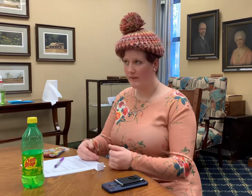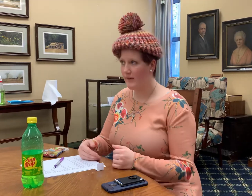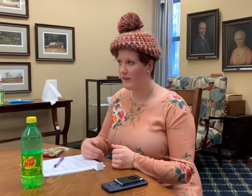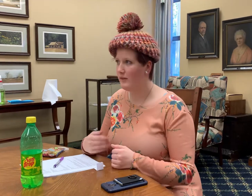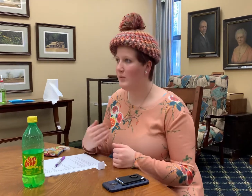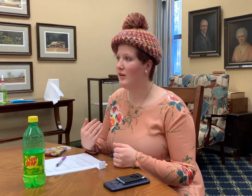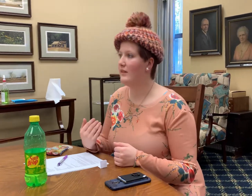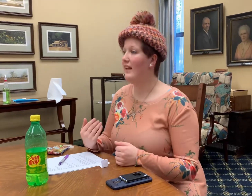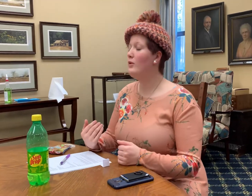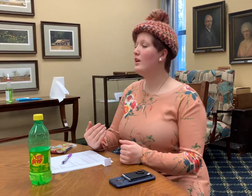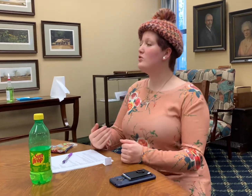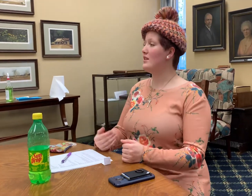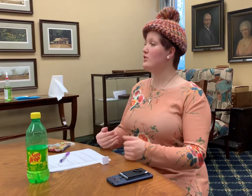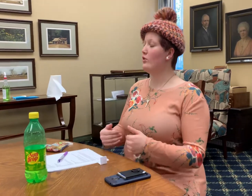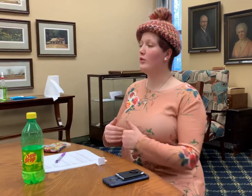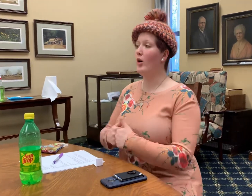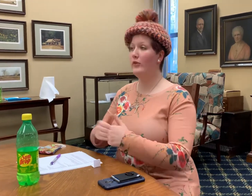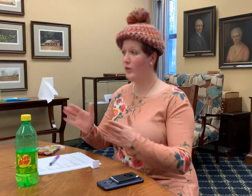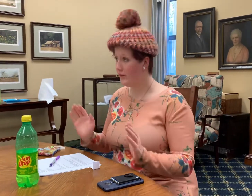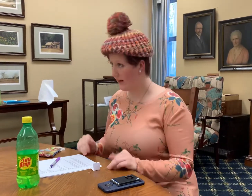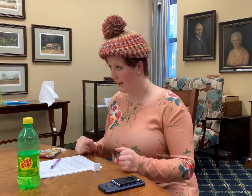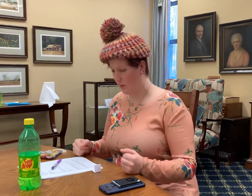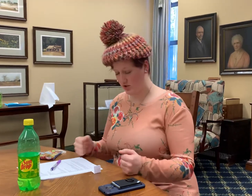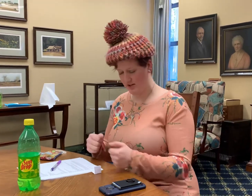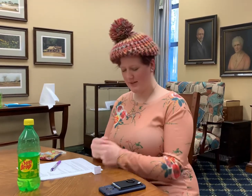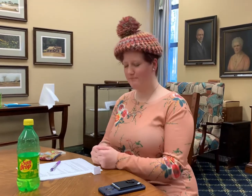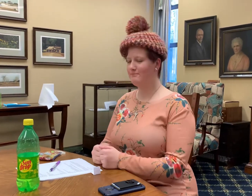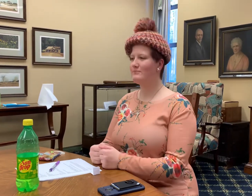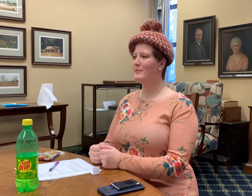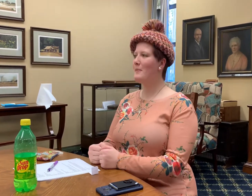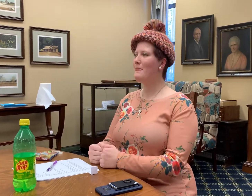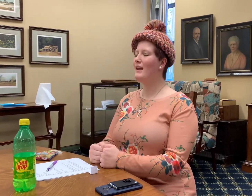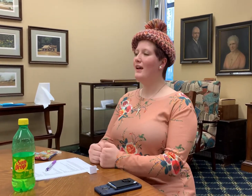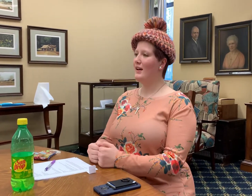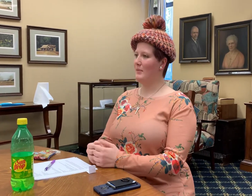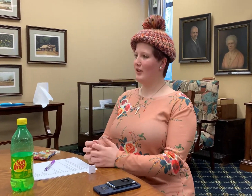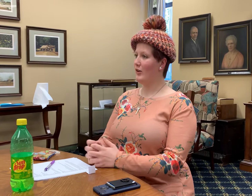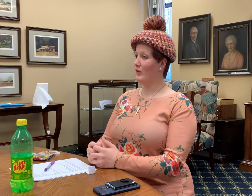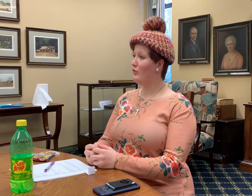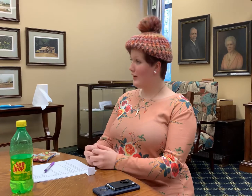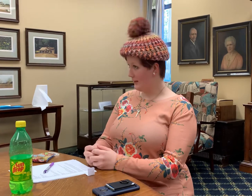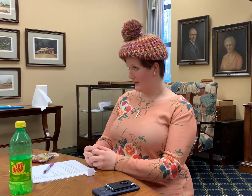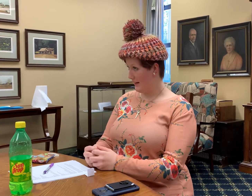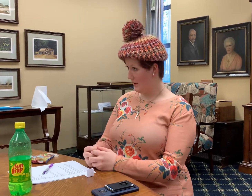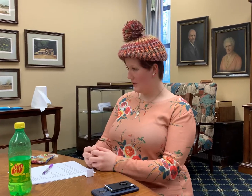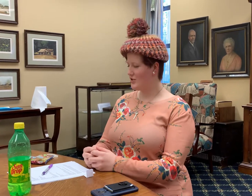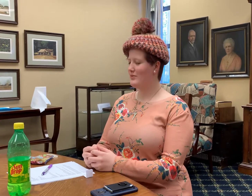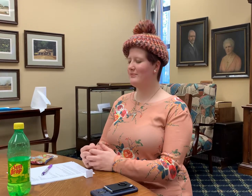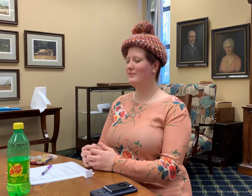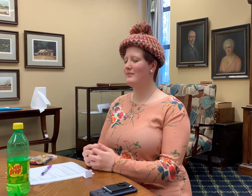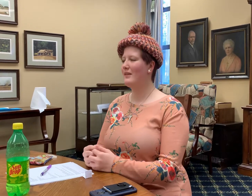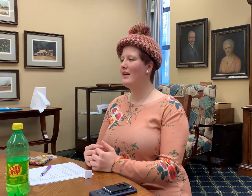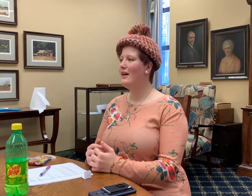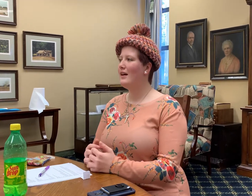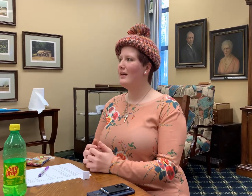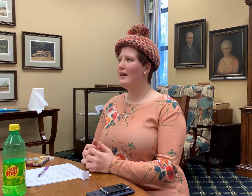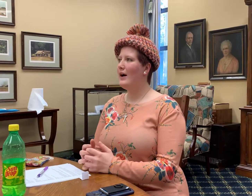it is an American language, we stole from all sorts of sign languages. Made our own little Frankenstein language.